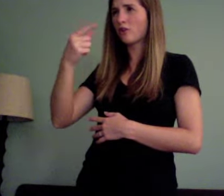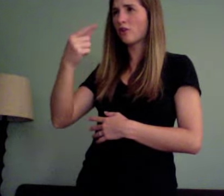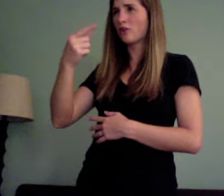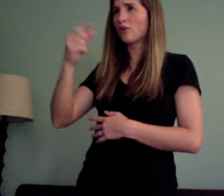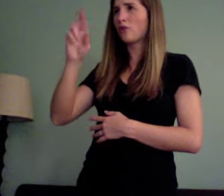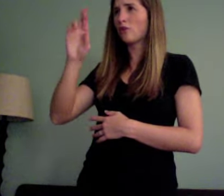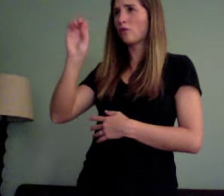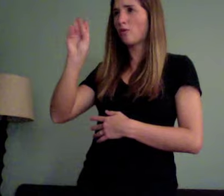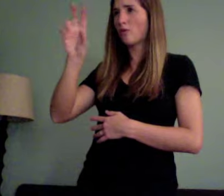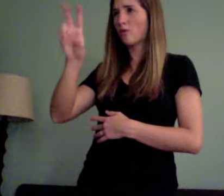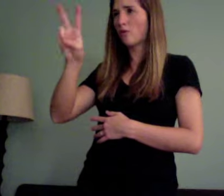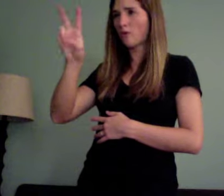Again, Peter denied it.